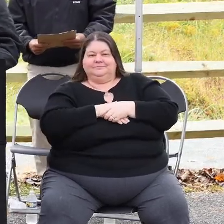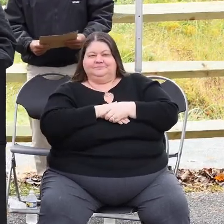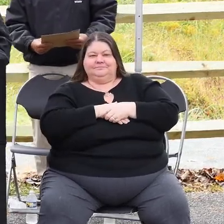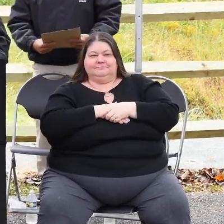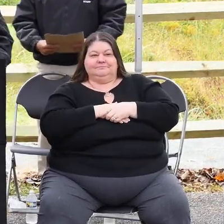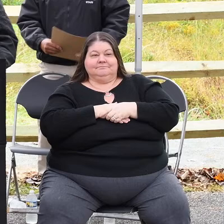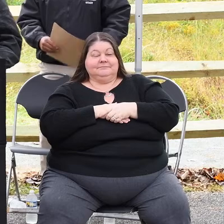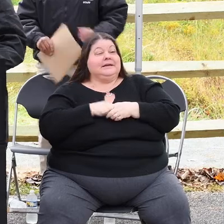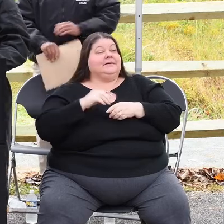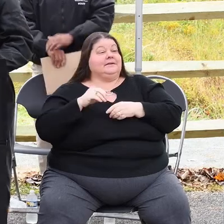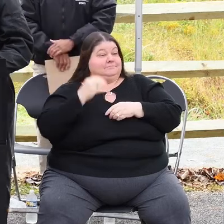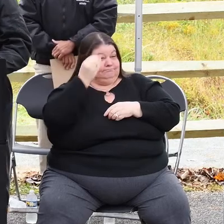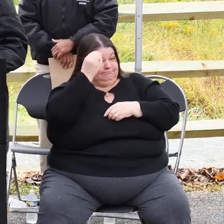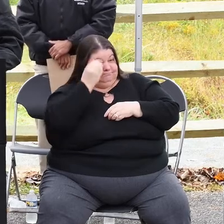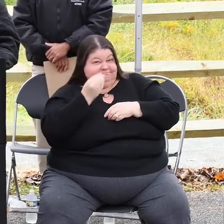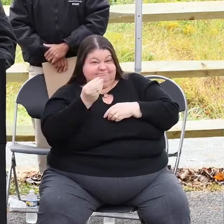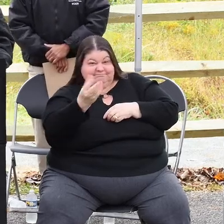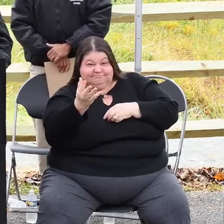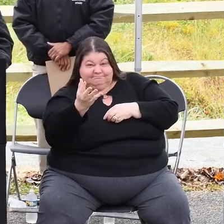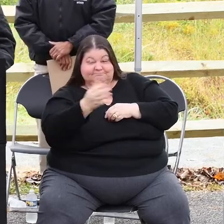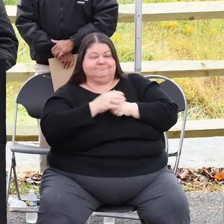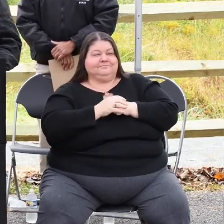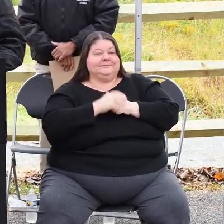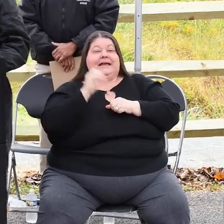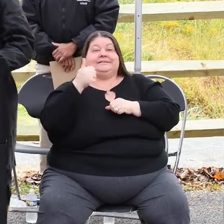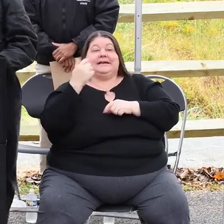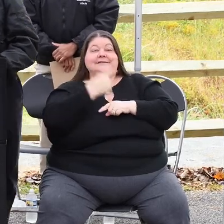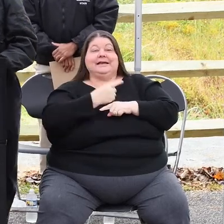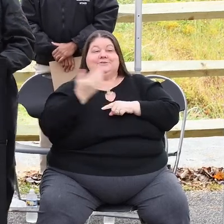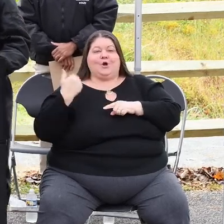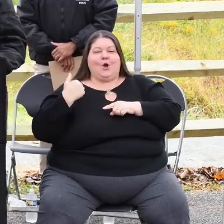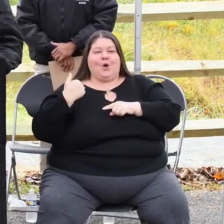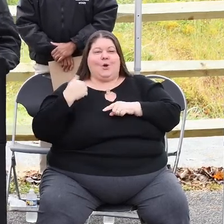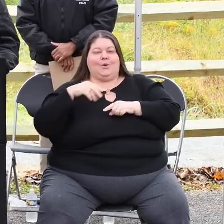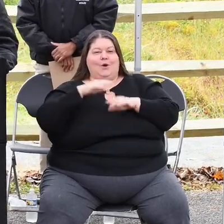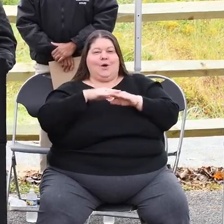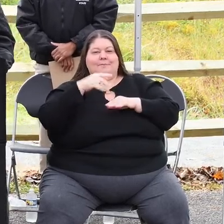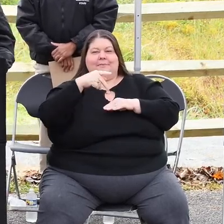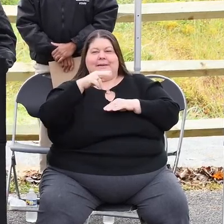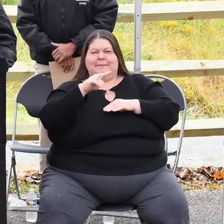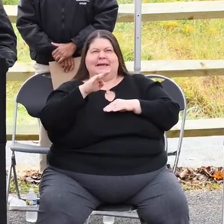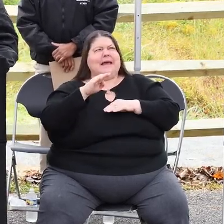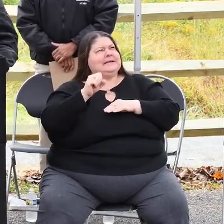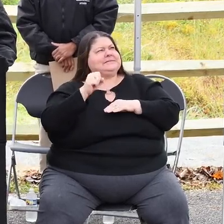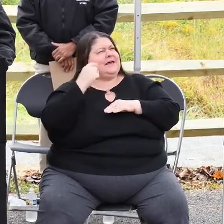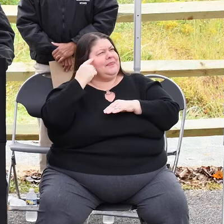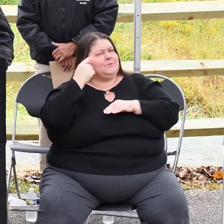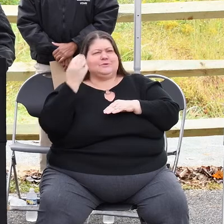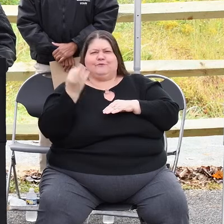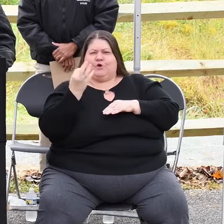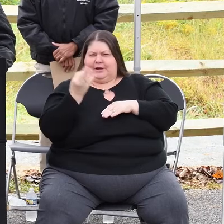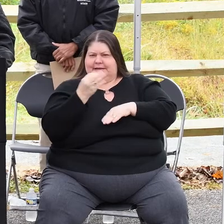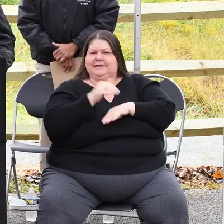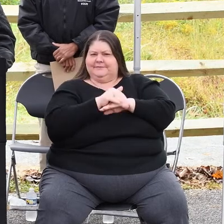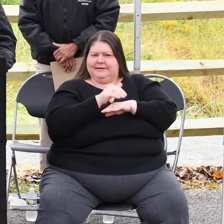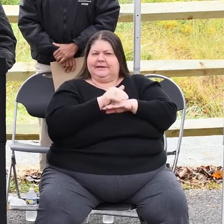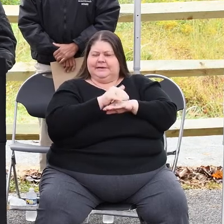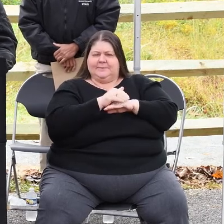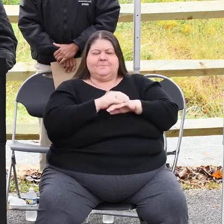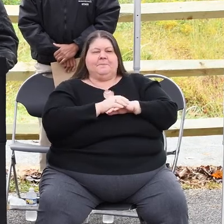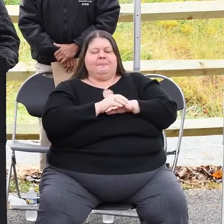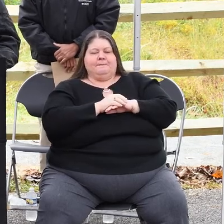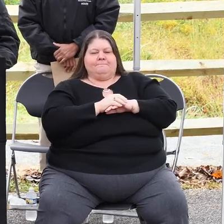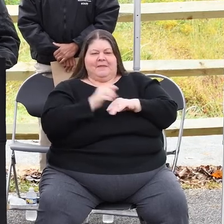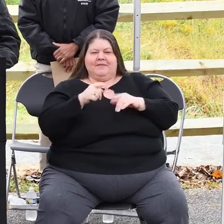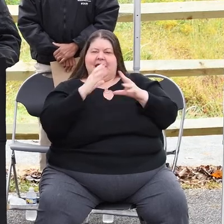You know, 10 days ago on the PBS NewsHour on Friday evening, I think it was, there was a 5-minute